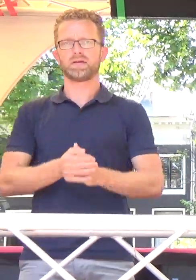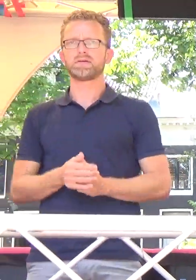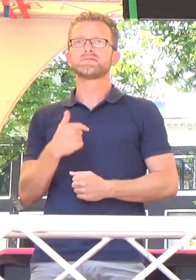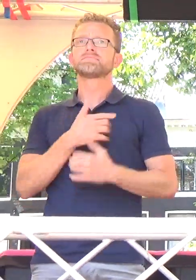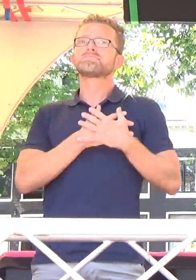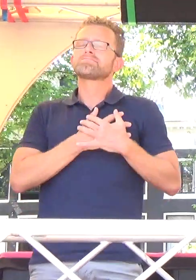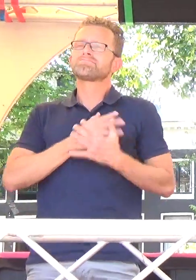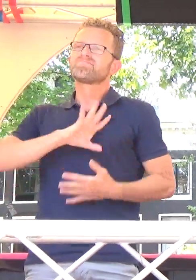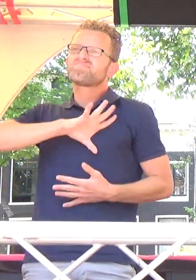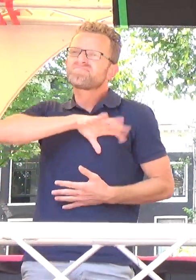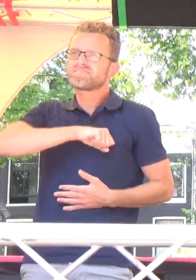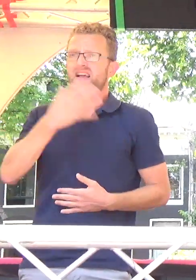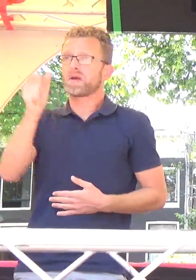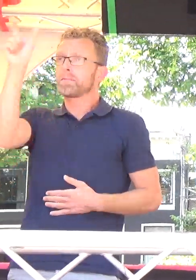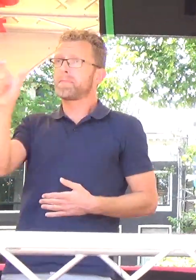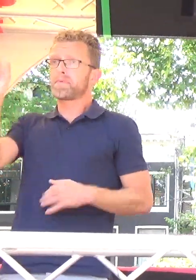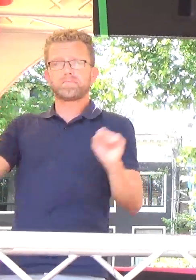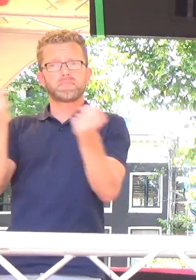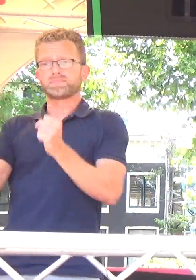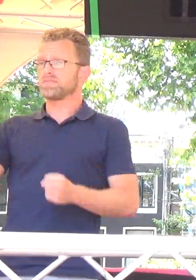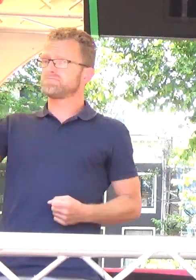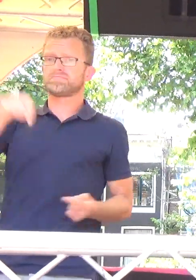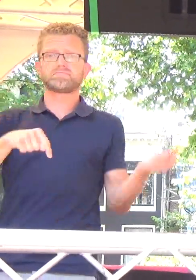don't deserve attention. So, let's march.